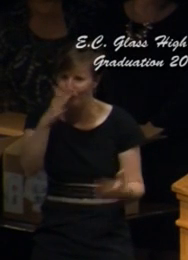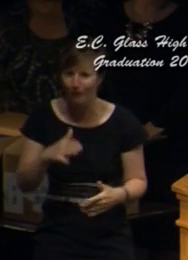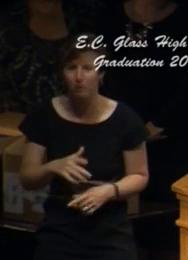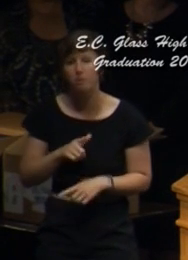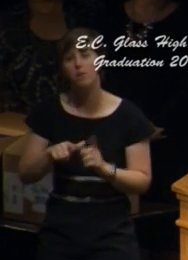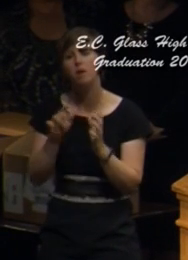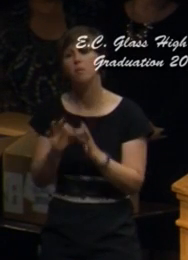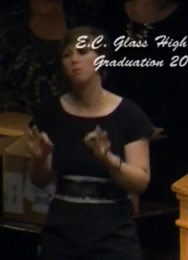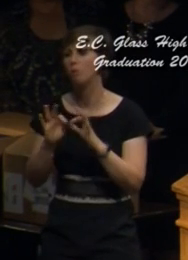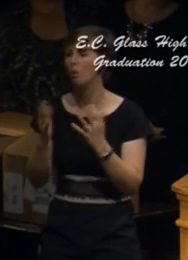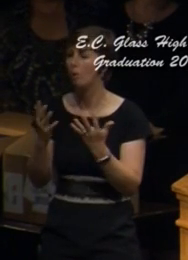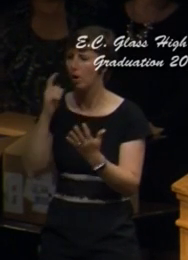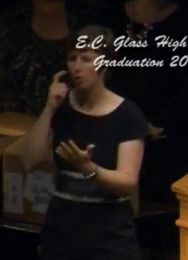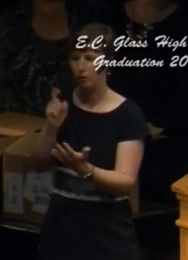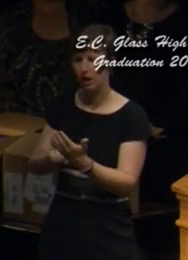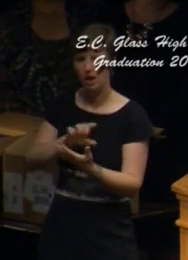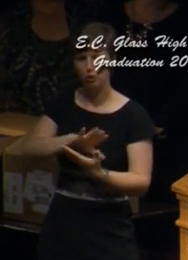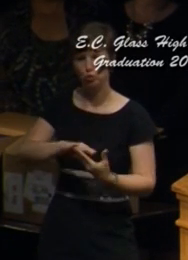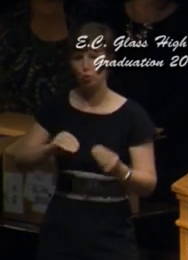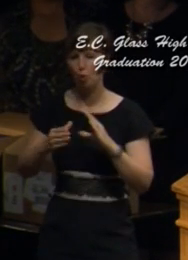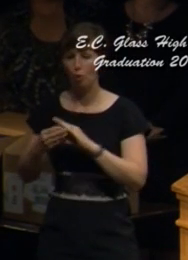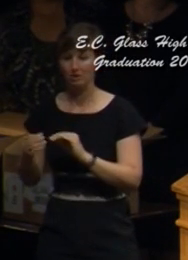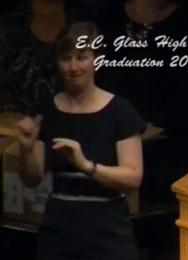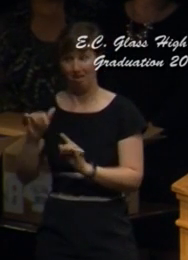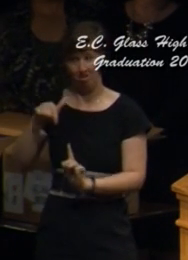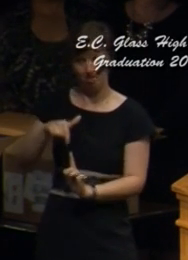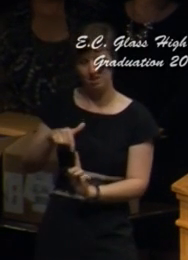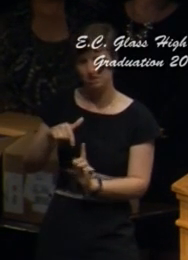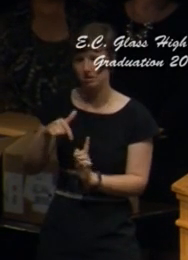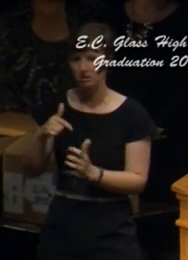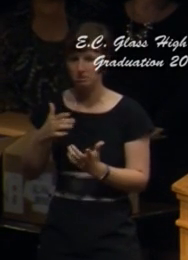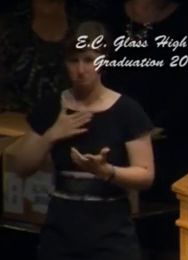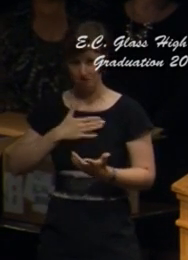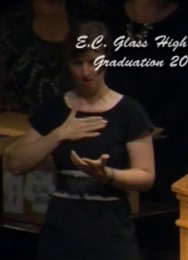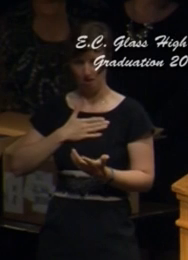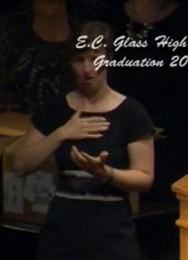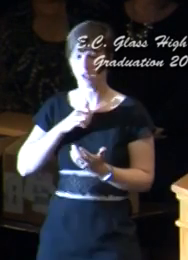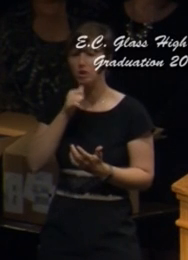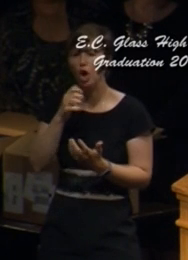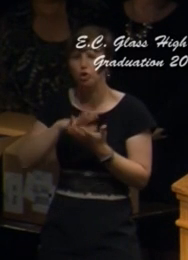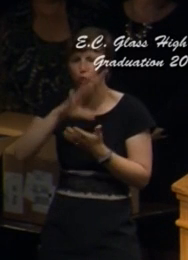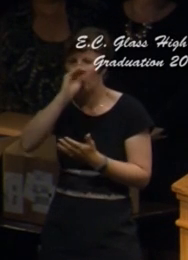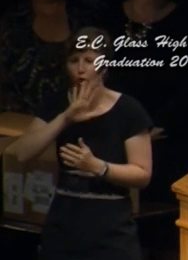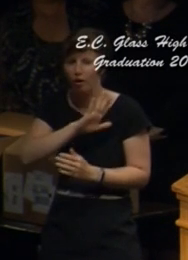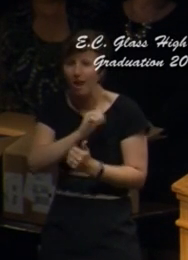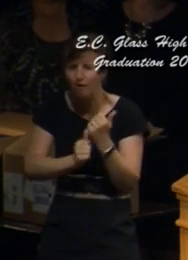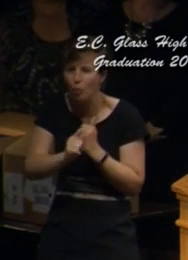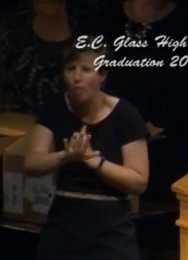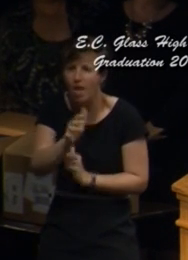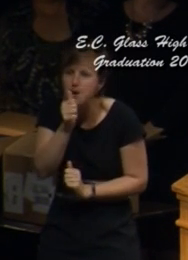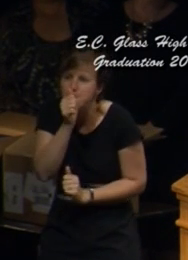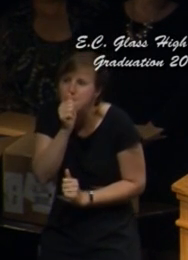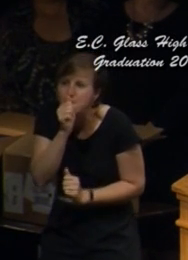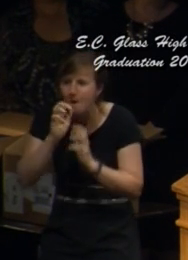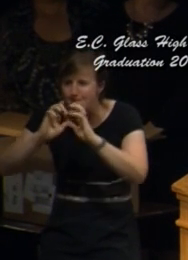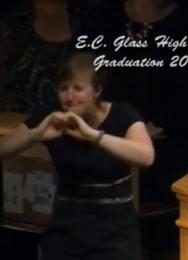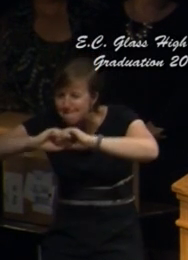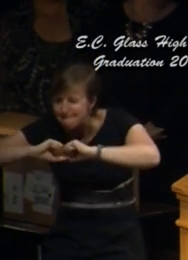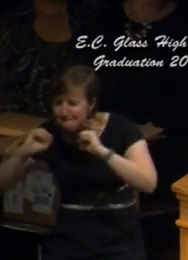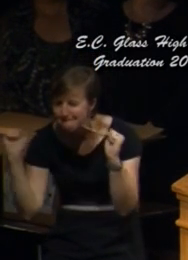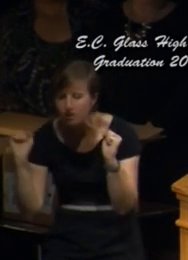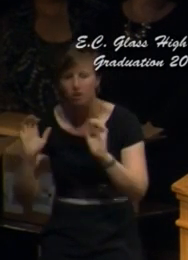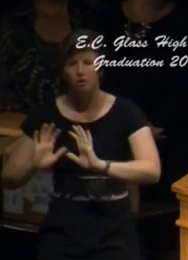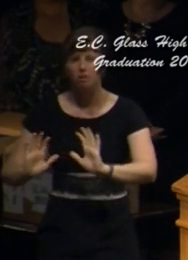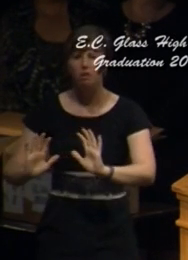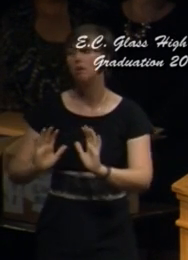the importance of recognizing stories like this is not to try and learn everyone's deepest, darkest secrets. No, the purpose